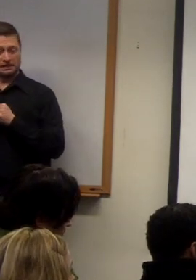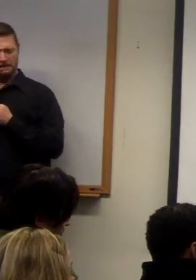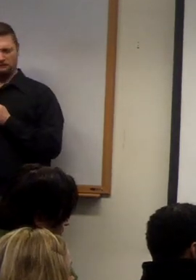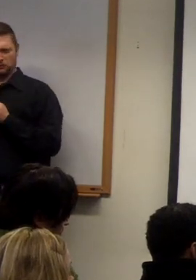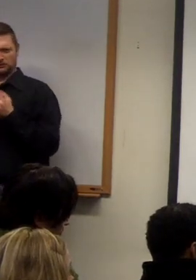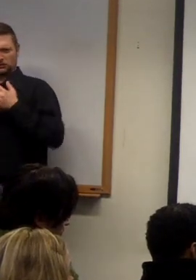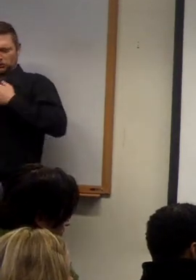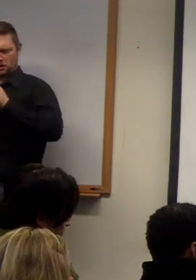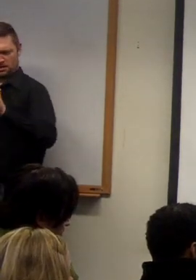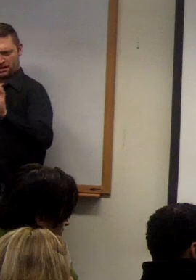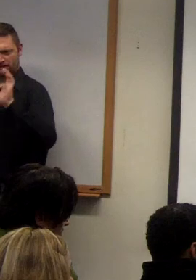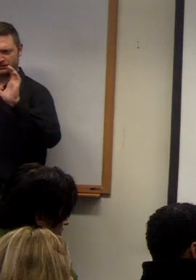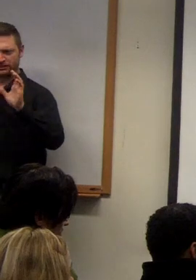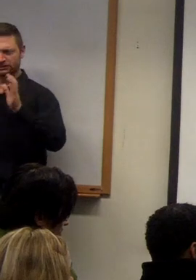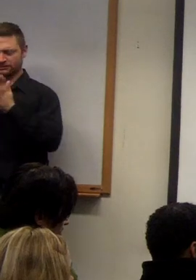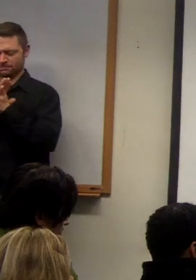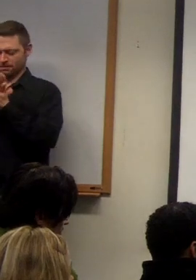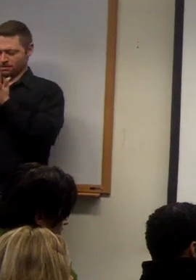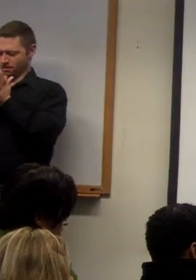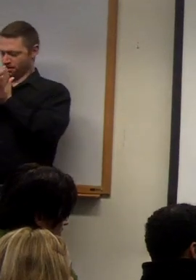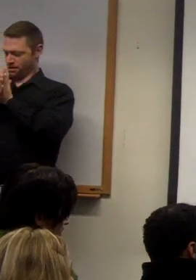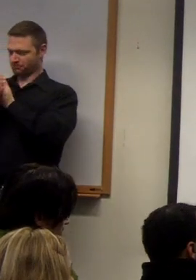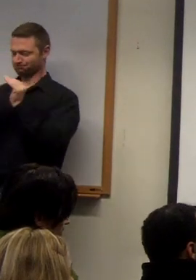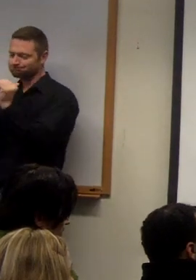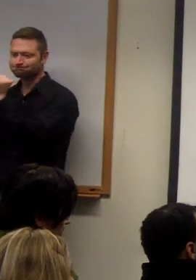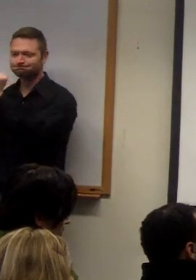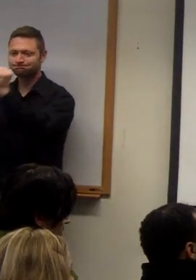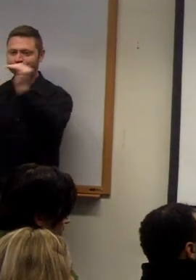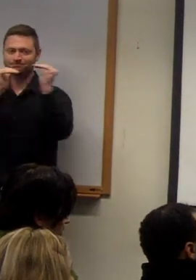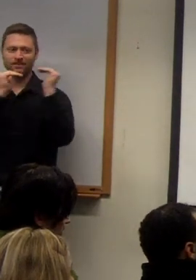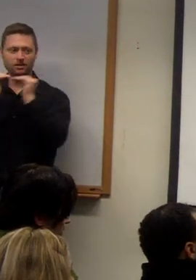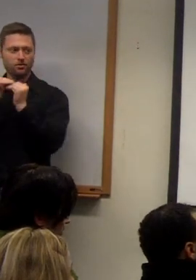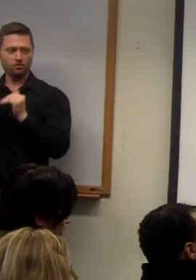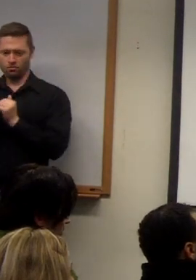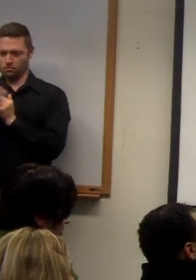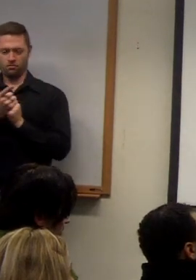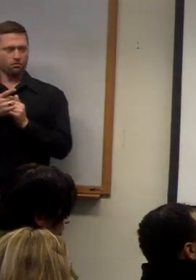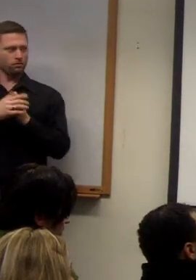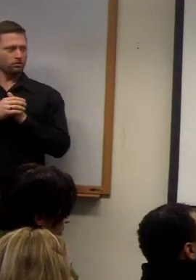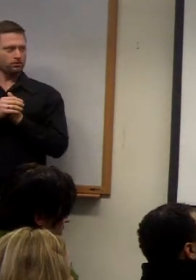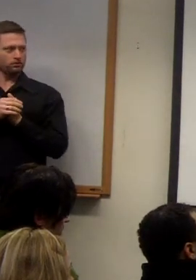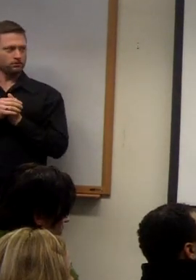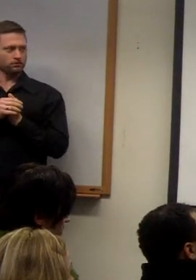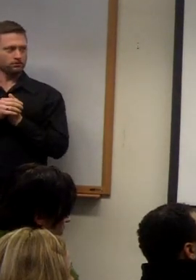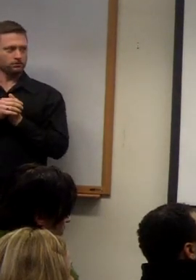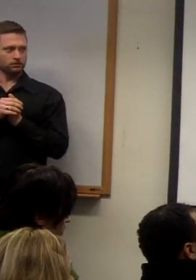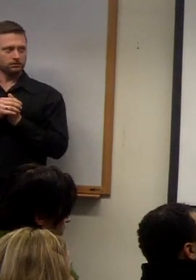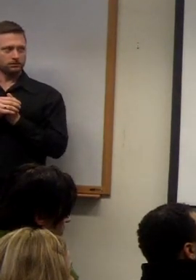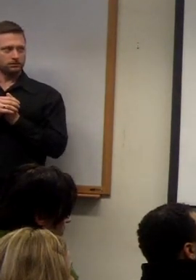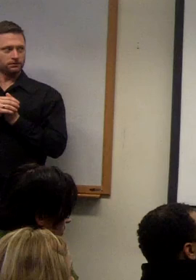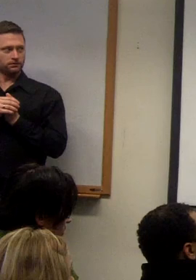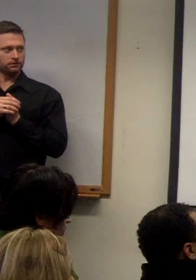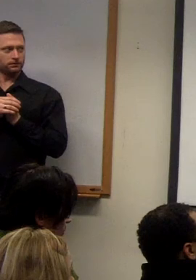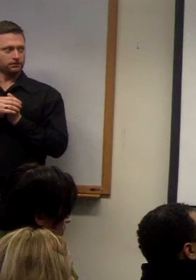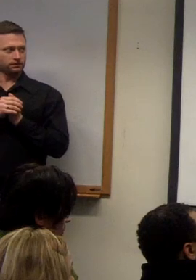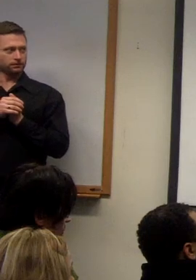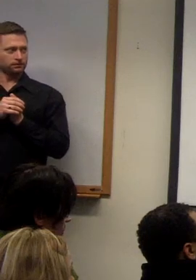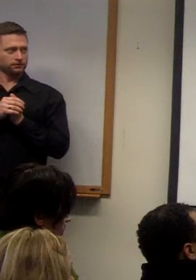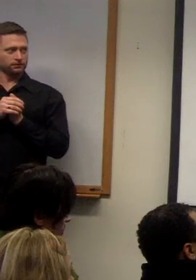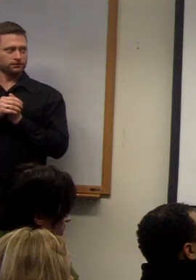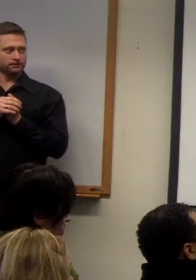you don't start talking to each other like human beings, and I'm not saying in the sense of like transcendence of race or anything like that, I'm not